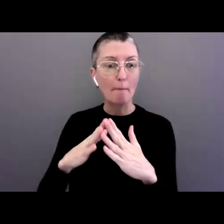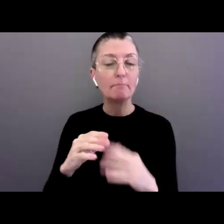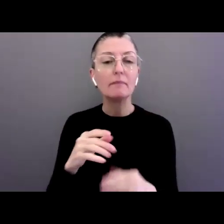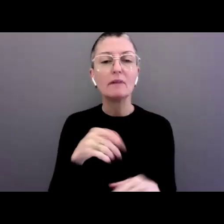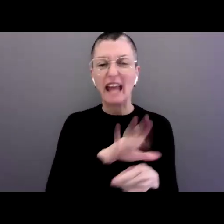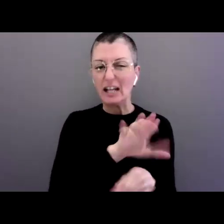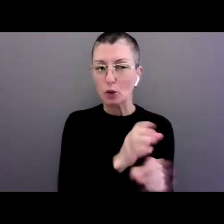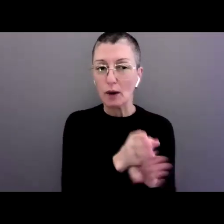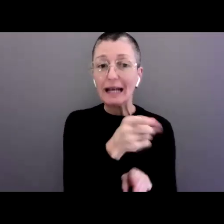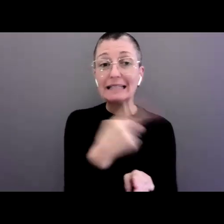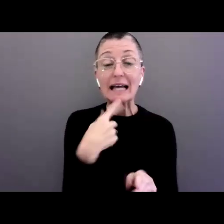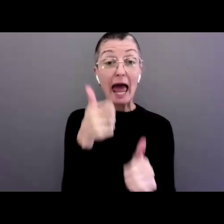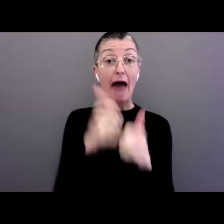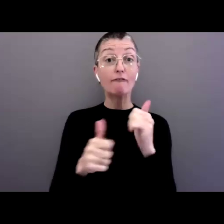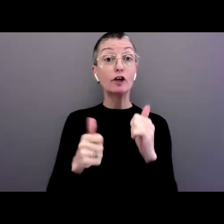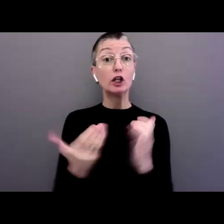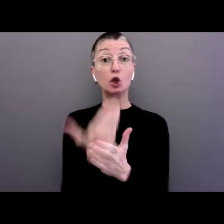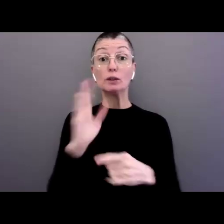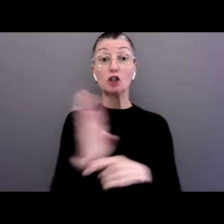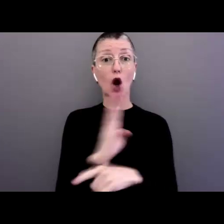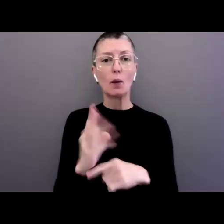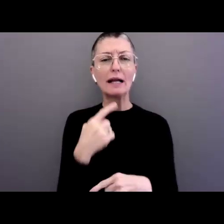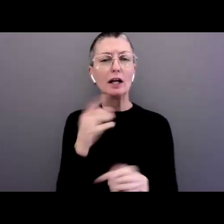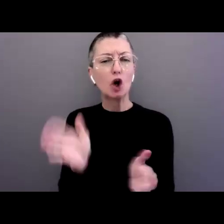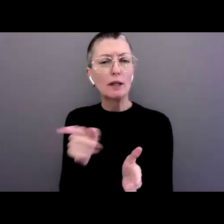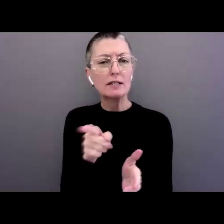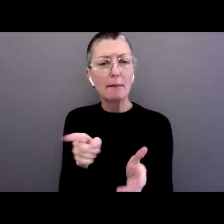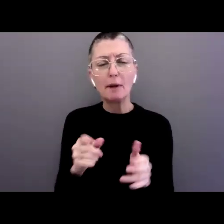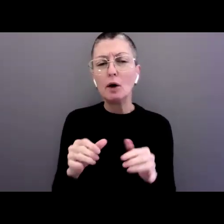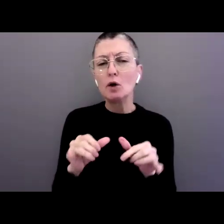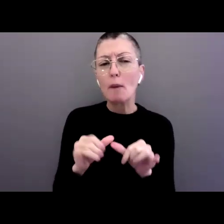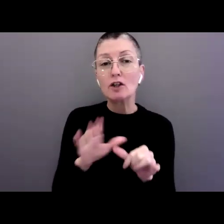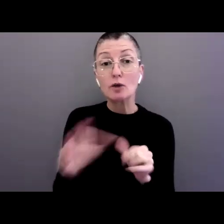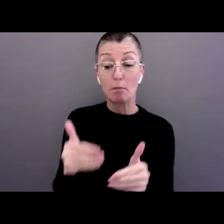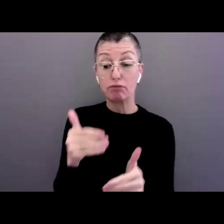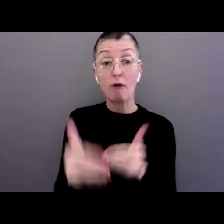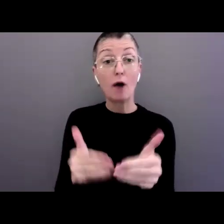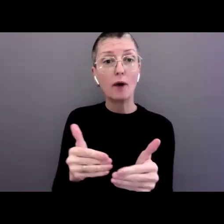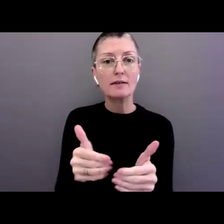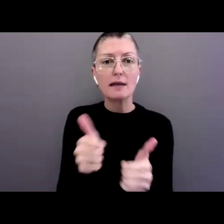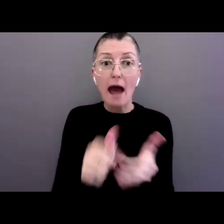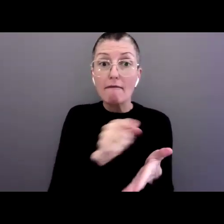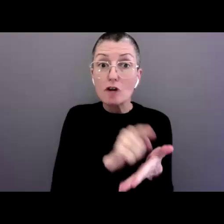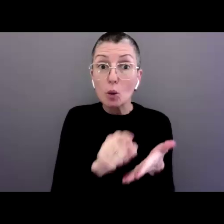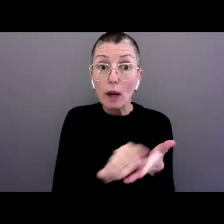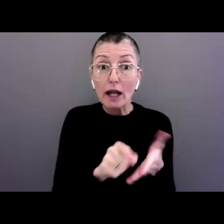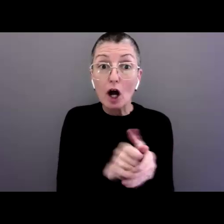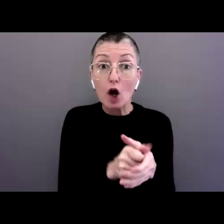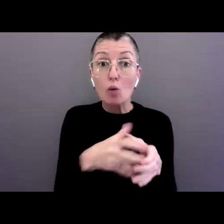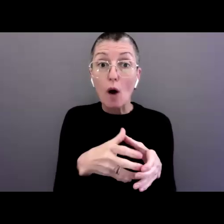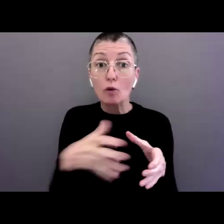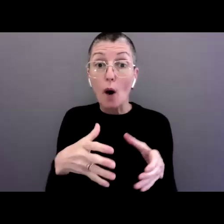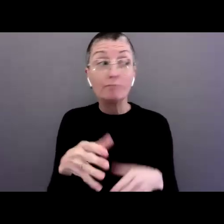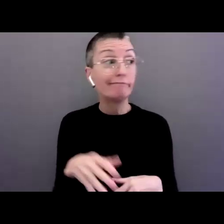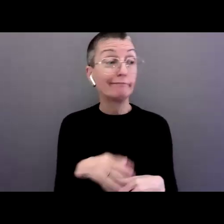startup to measure its progress by weekly growth rate. If you have 100 users, you need to get